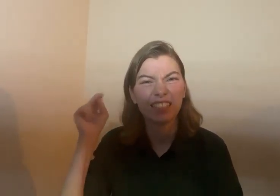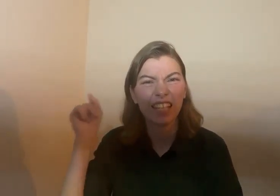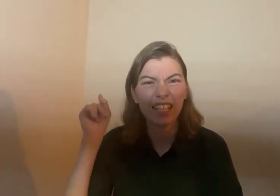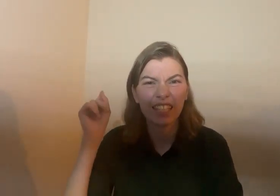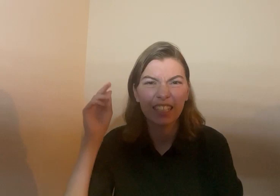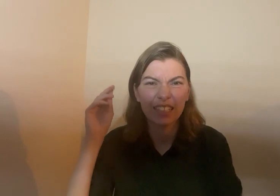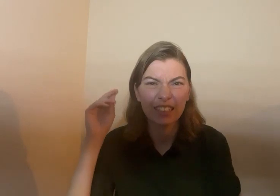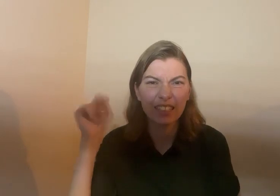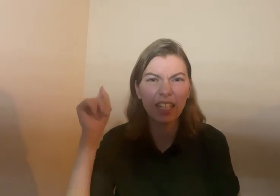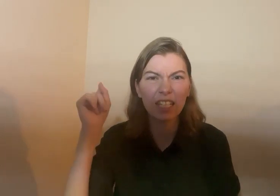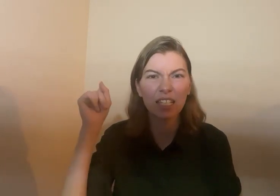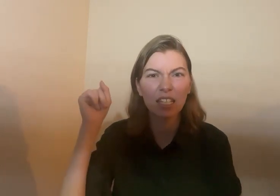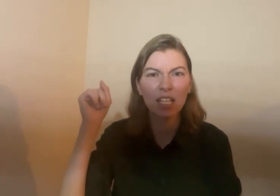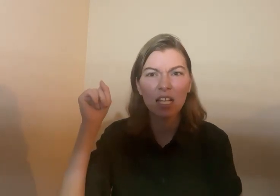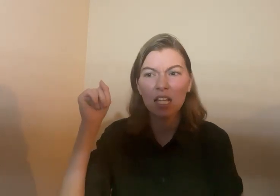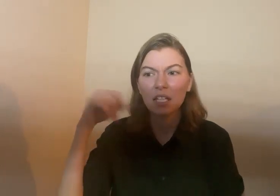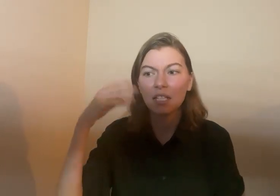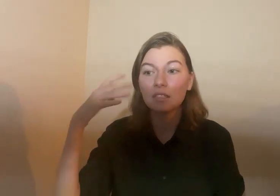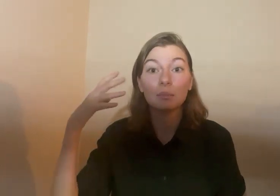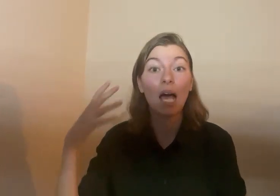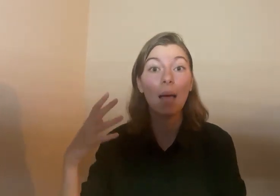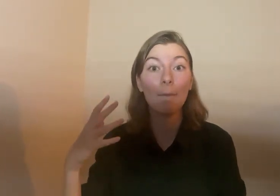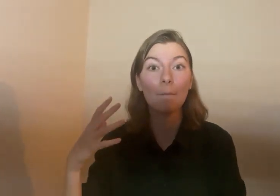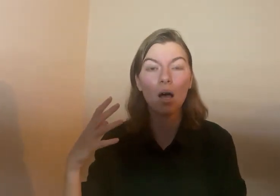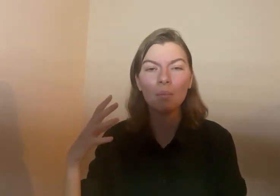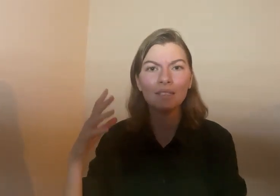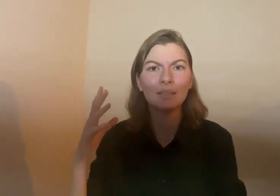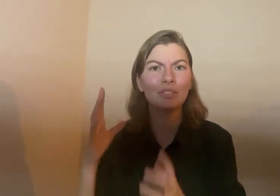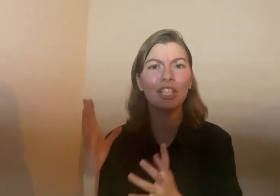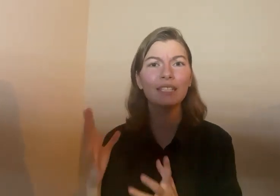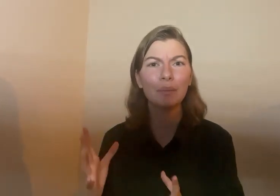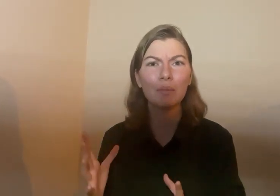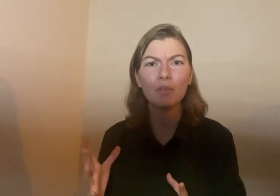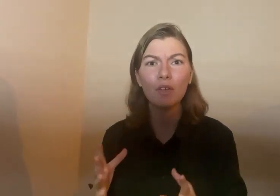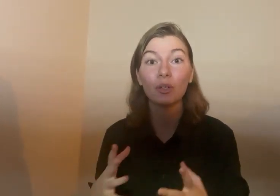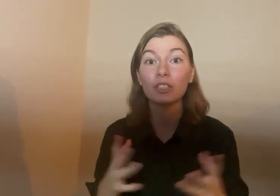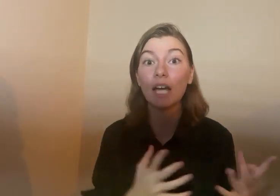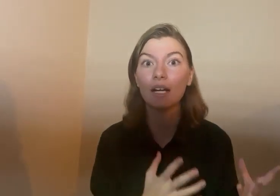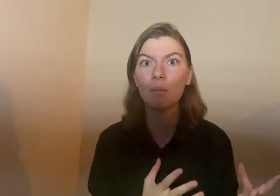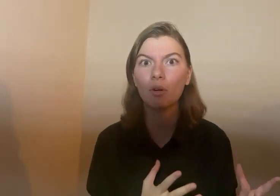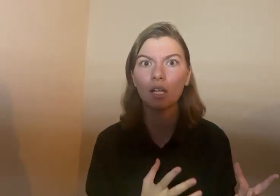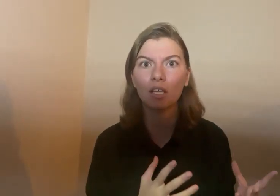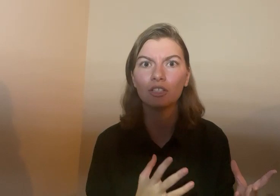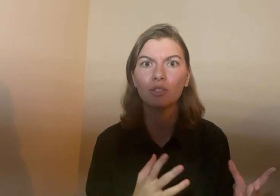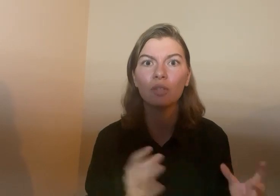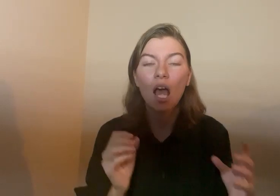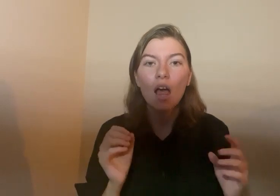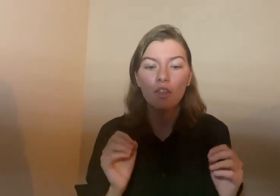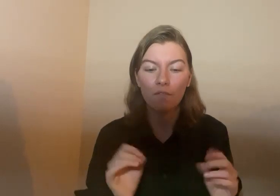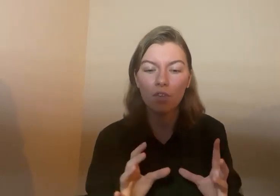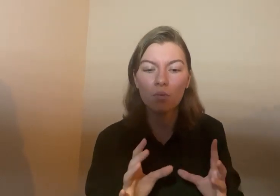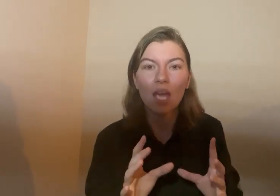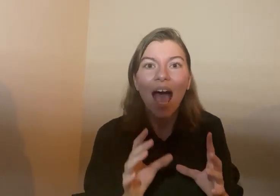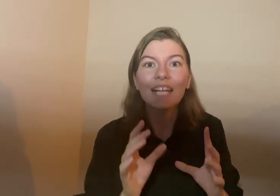tick, tick. Like some time bomb in some cheesy B movie or Saturday morning cartoon. The fuse has